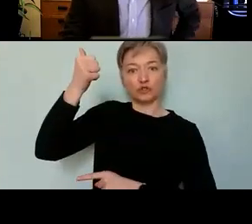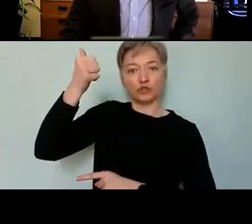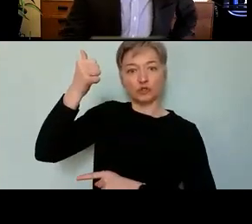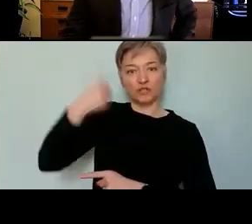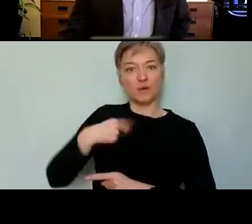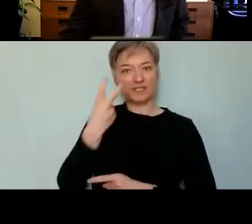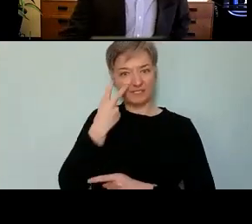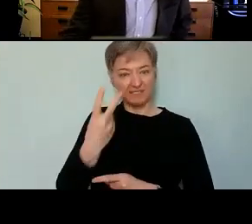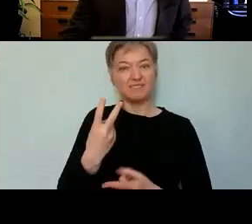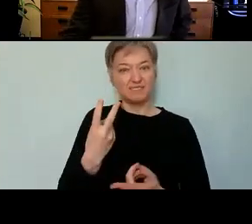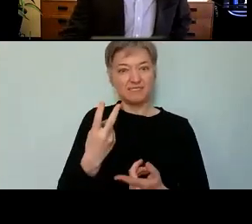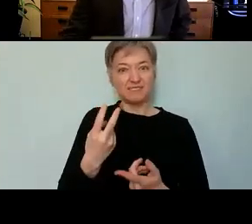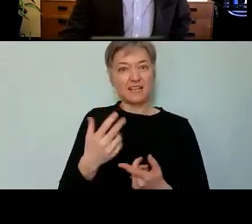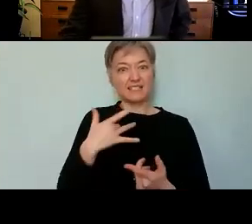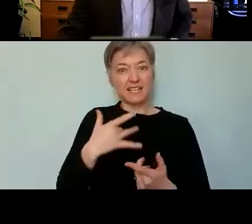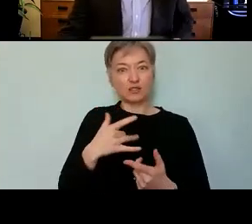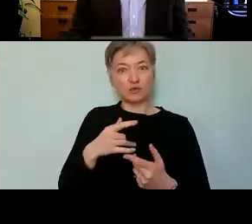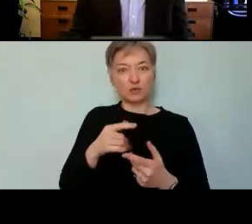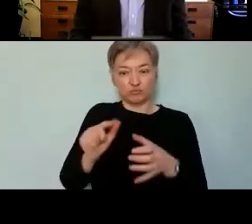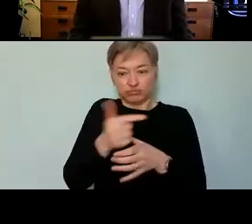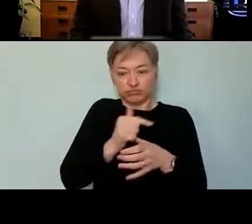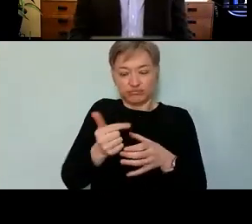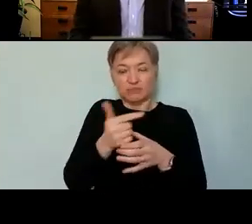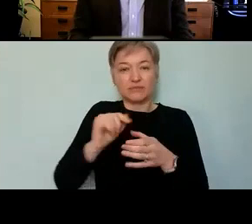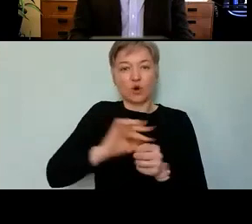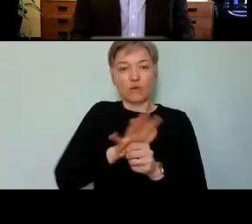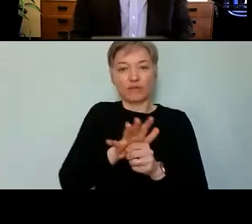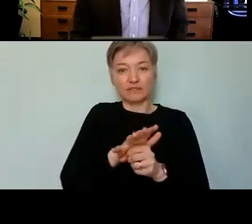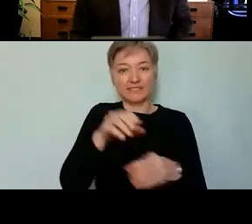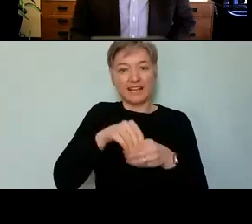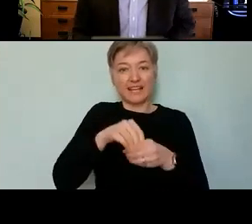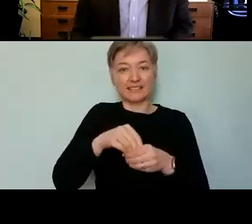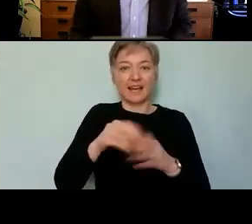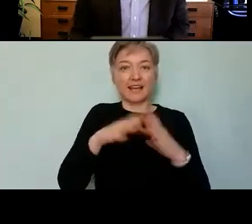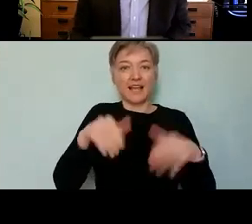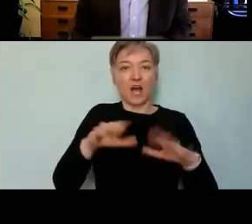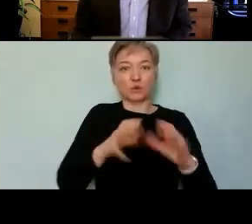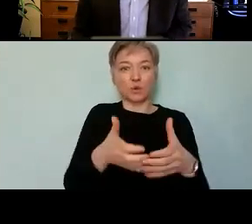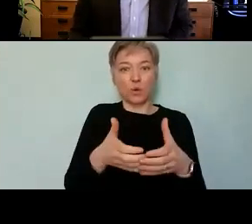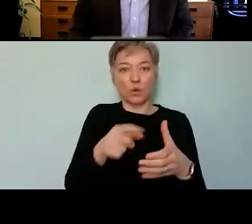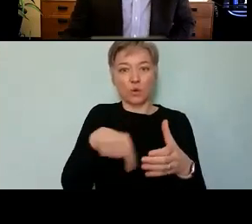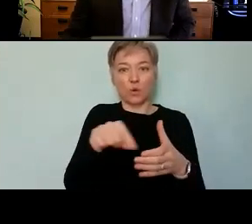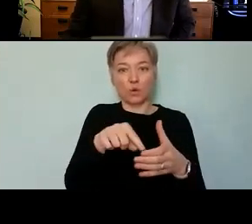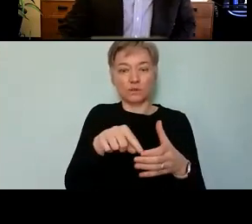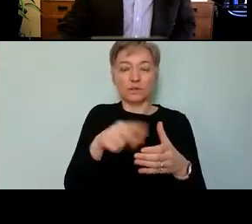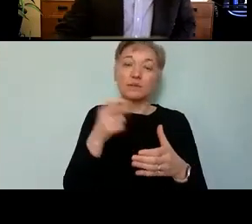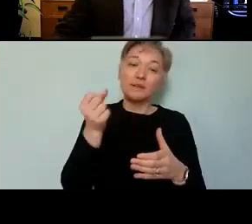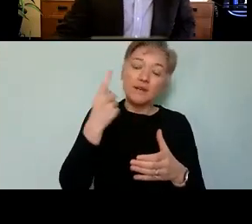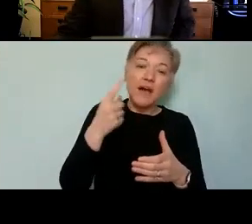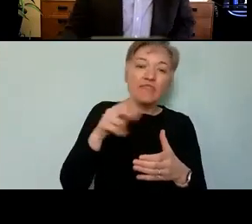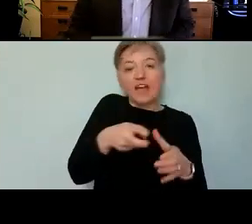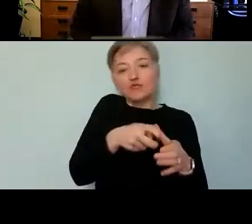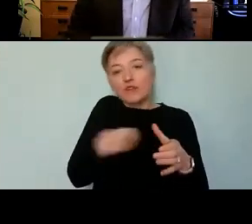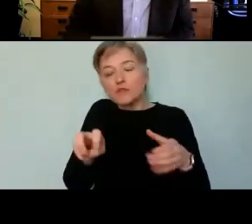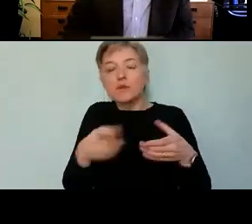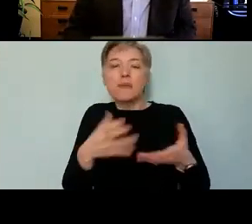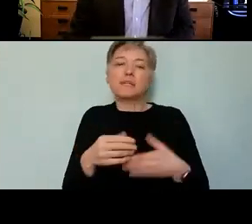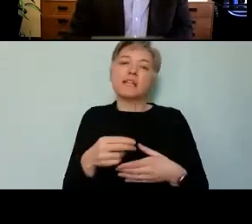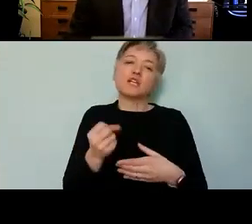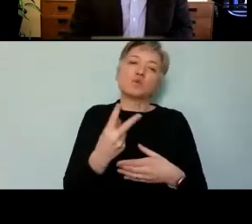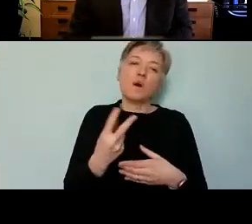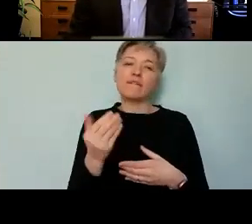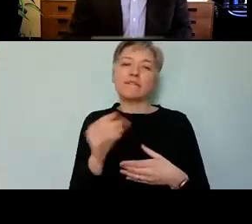seem to travel in households, even though the transmission rate within a household is probably no more than 12 to 15%. There is clearly